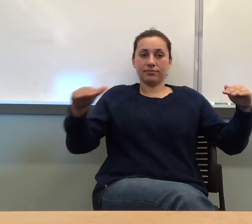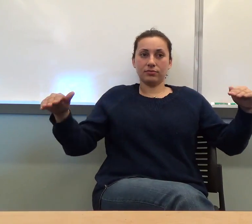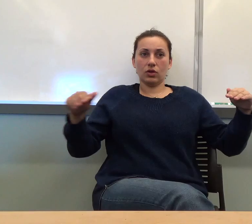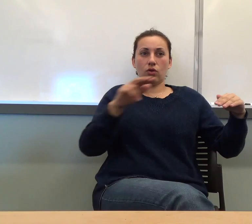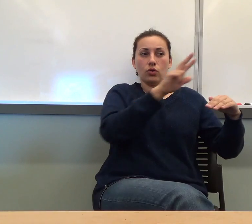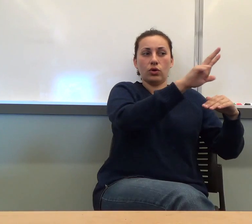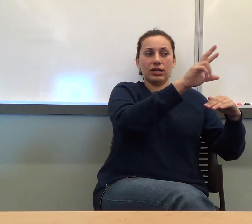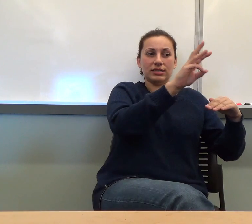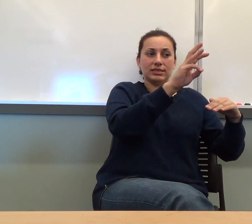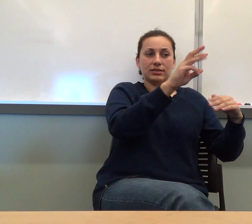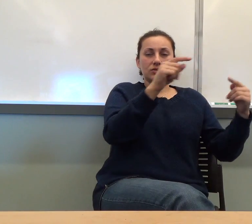1.5.